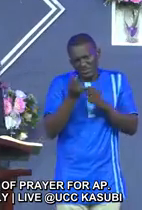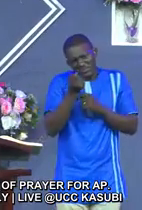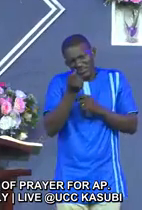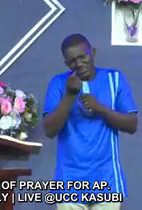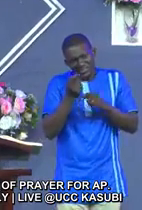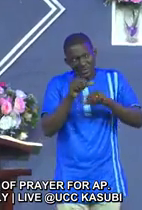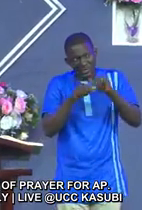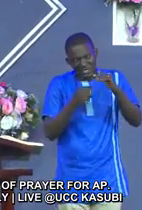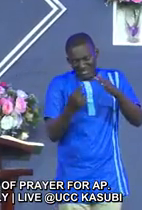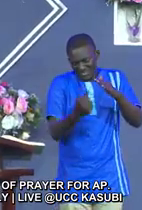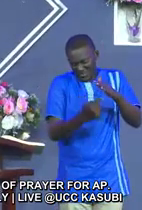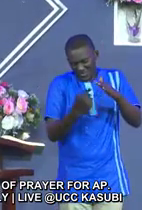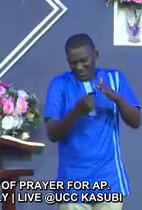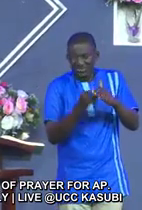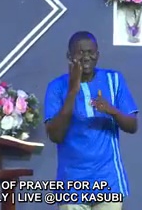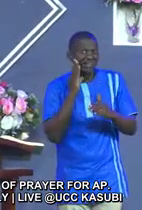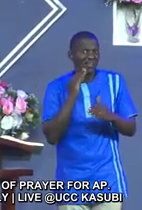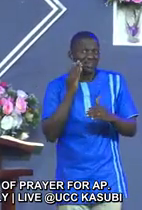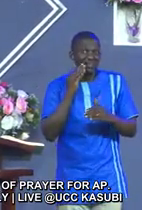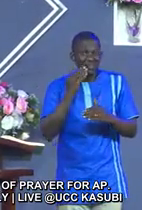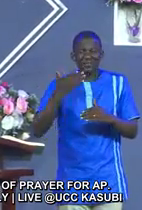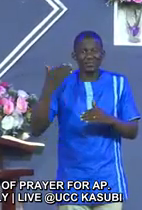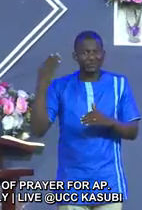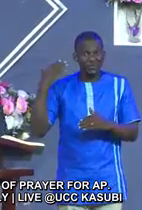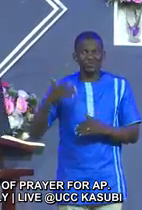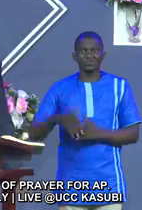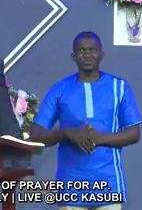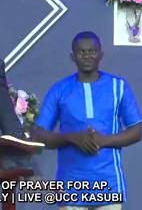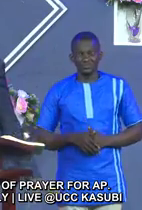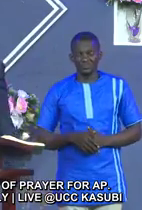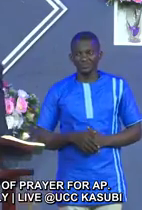I'll speak a little testimony about the time that I went through.